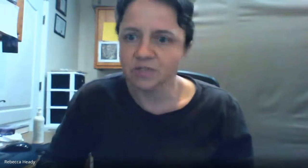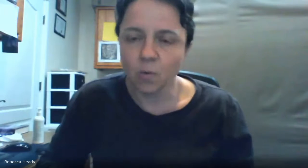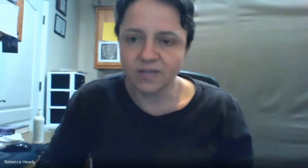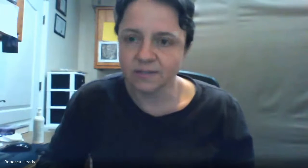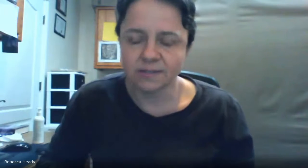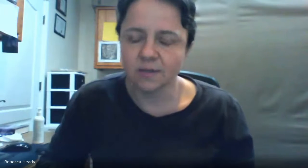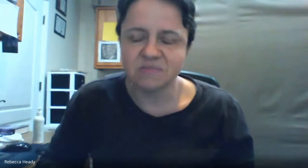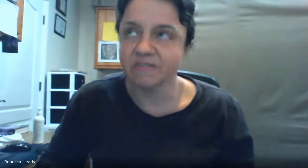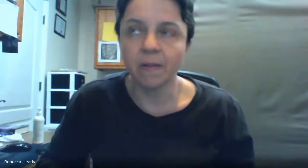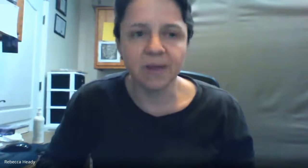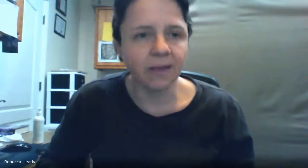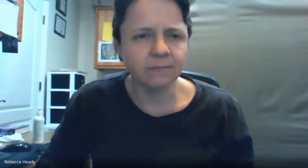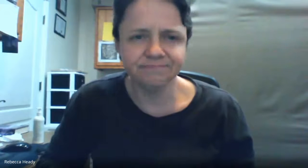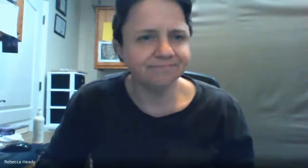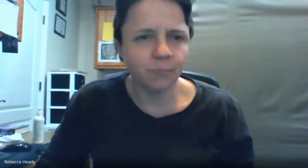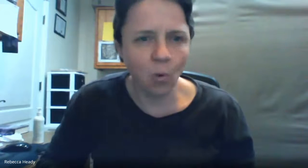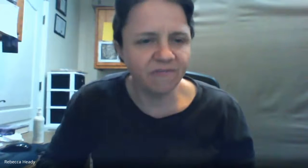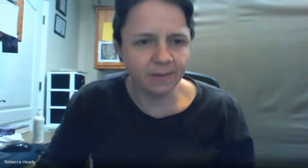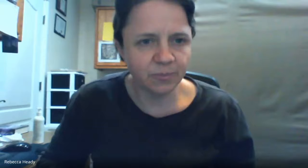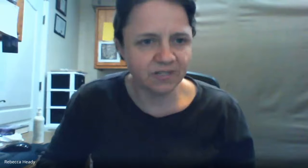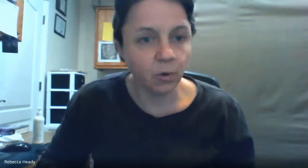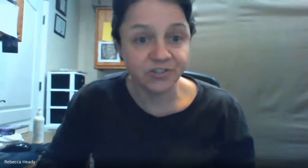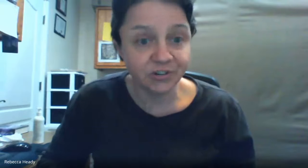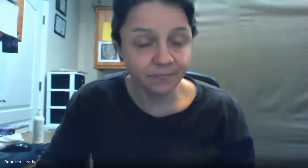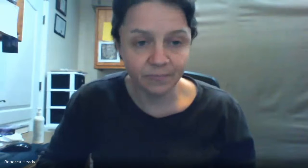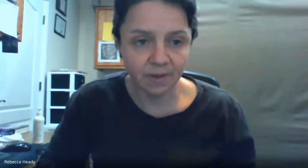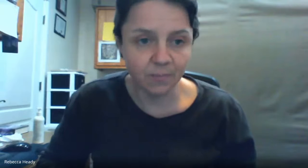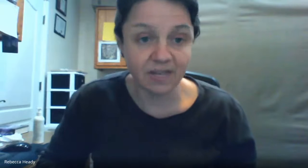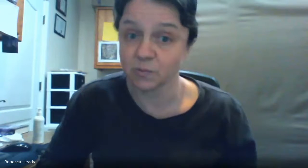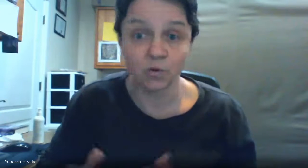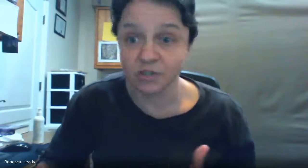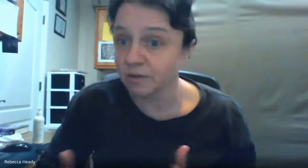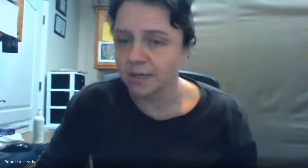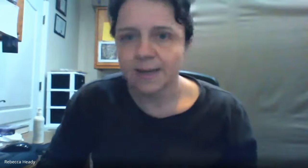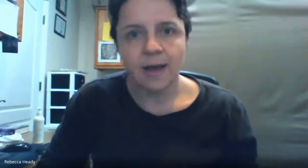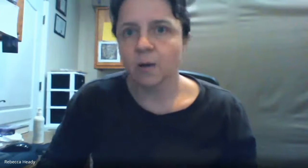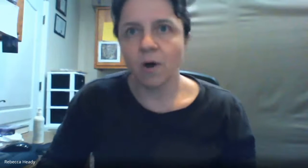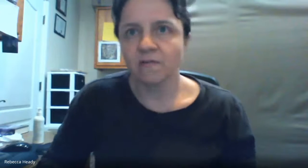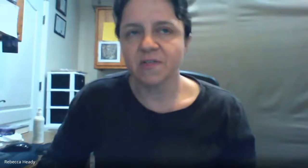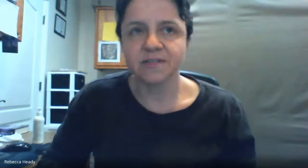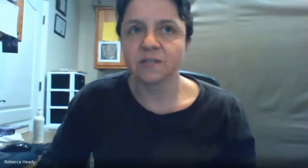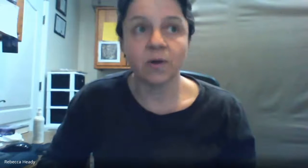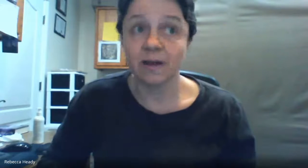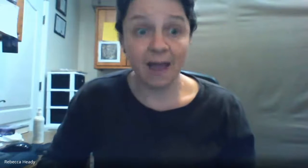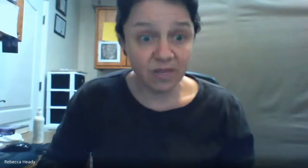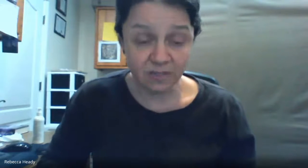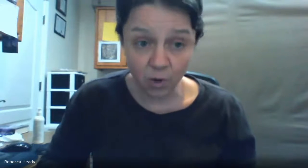is always developing and morphing because of culture and exposure. All of the things that's going on now because of